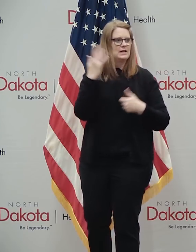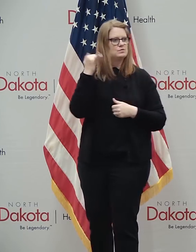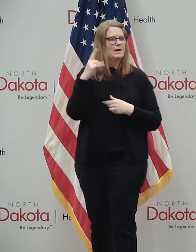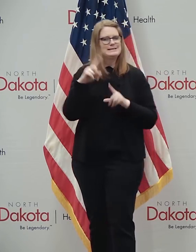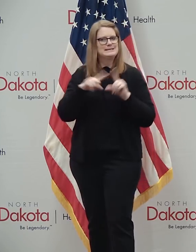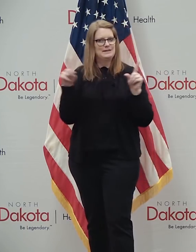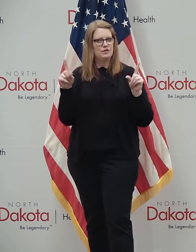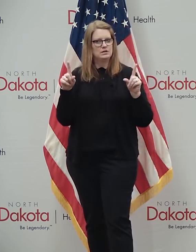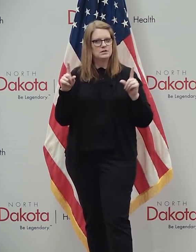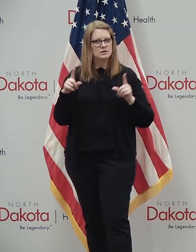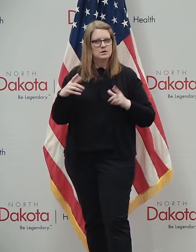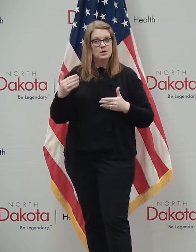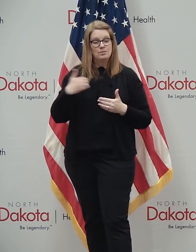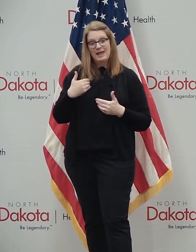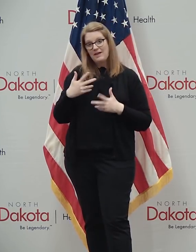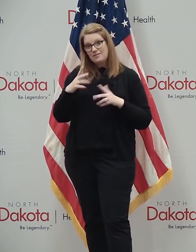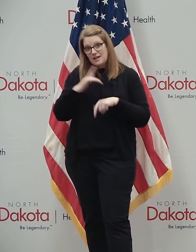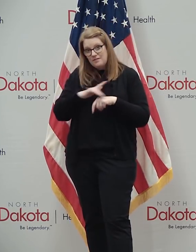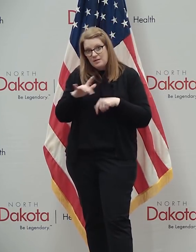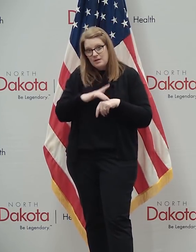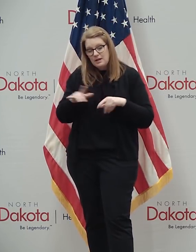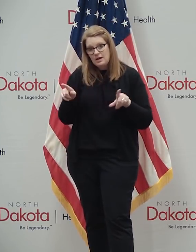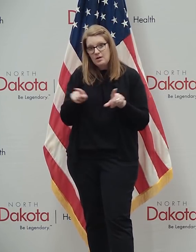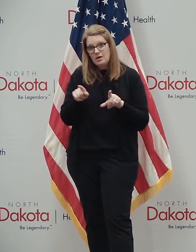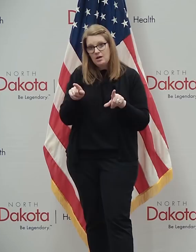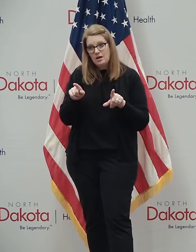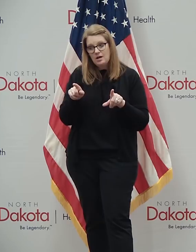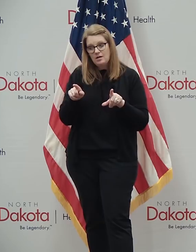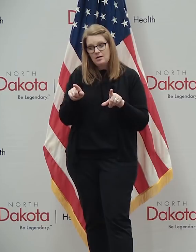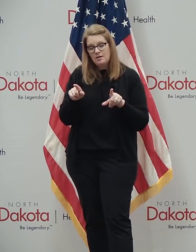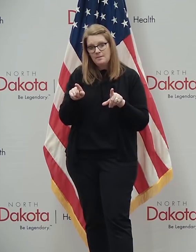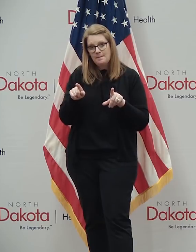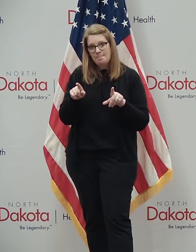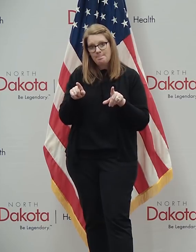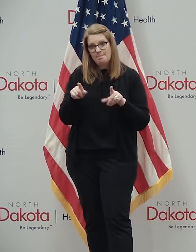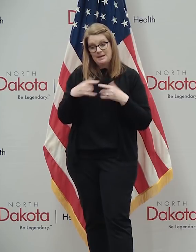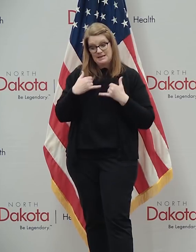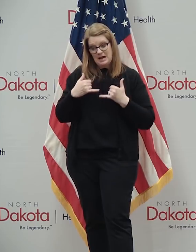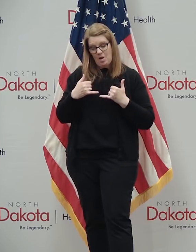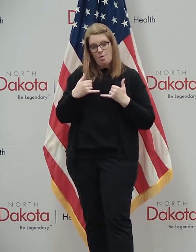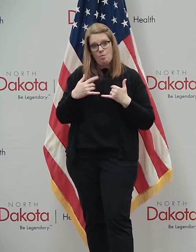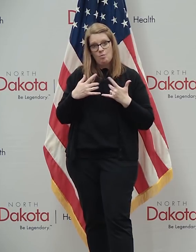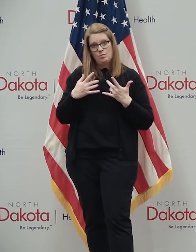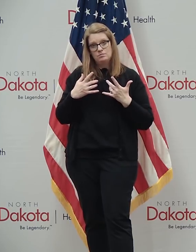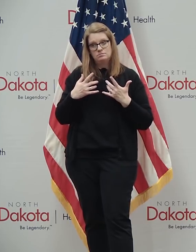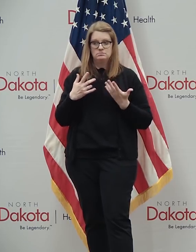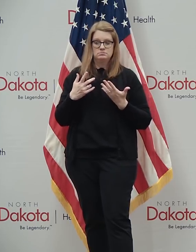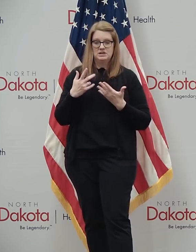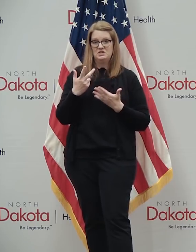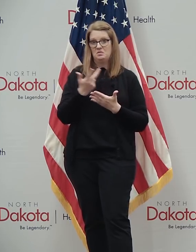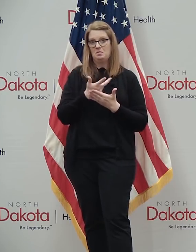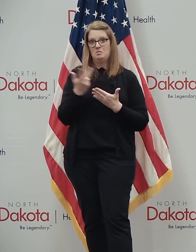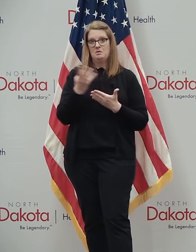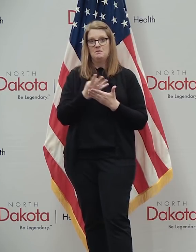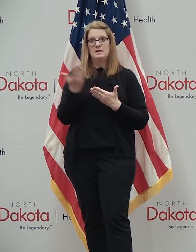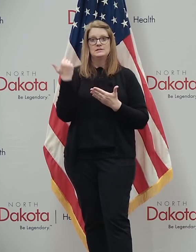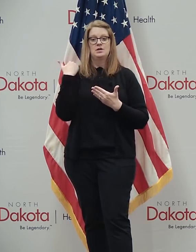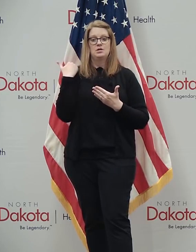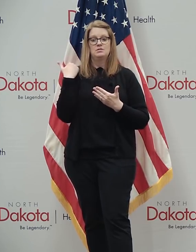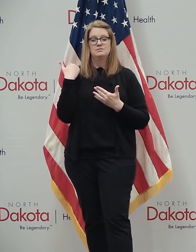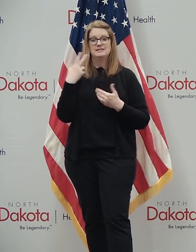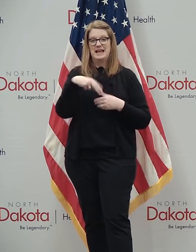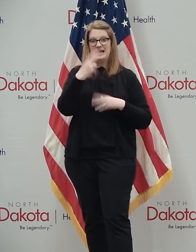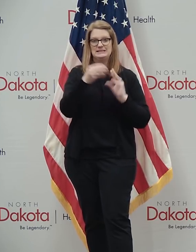mean, we got the capacity, and then we've also where we're at right now is when 3-4 weeks ago our highest numbers were in the